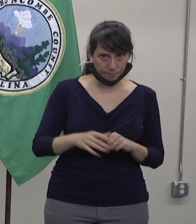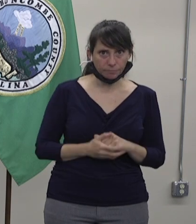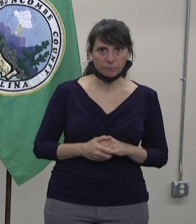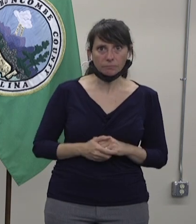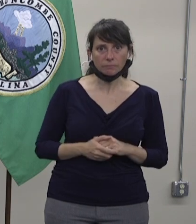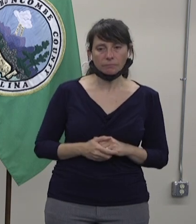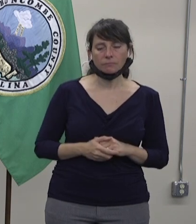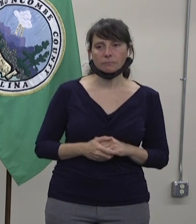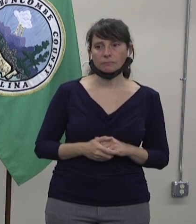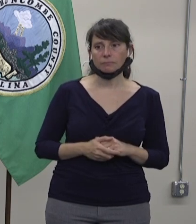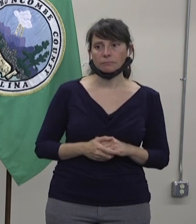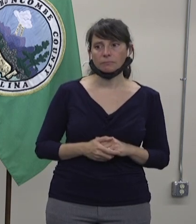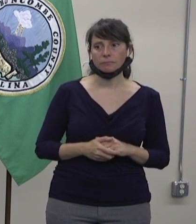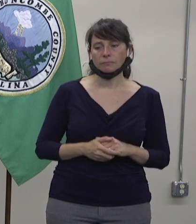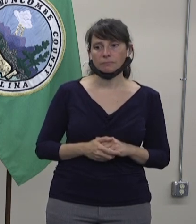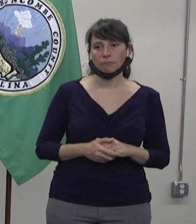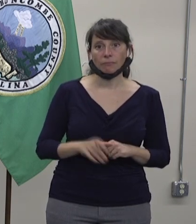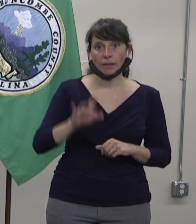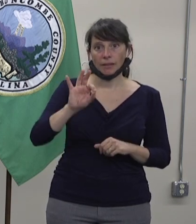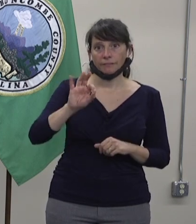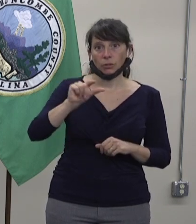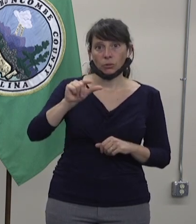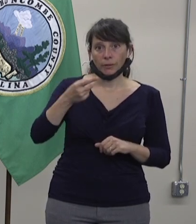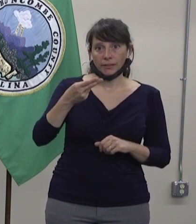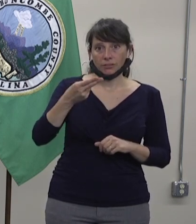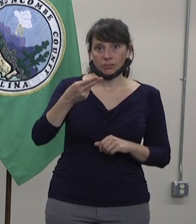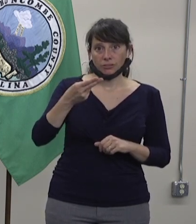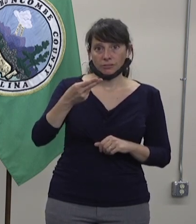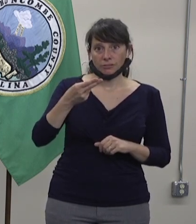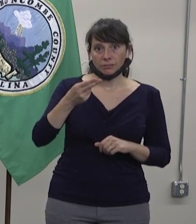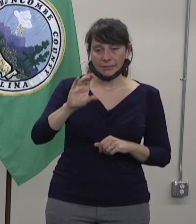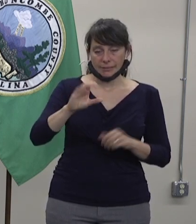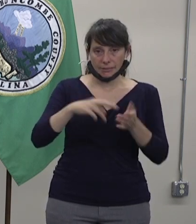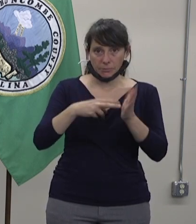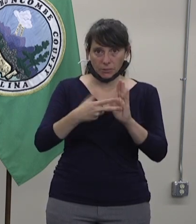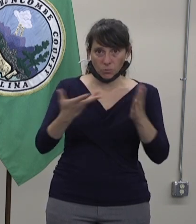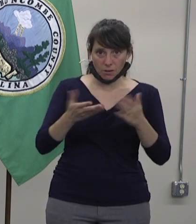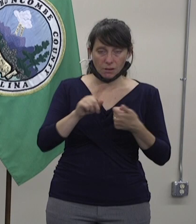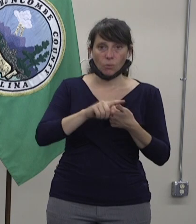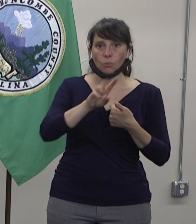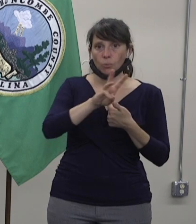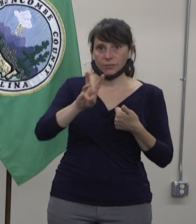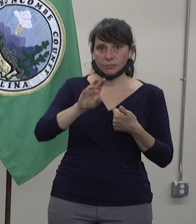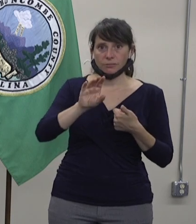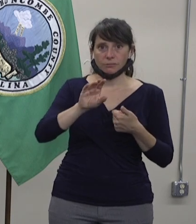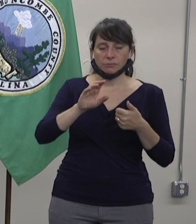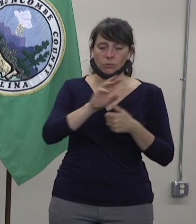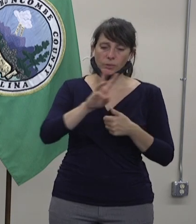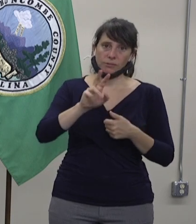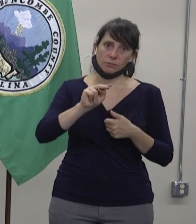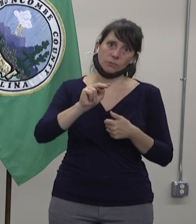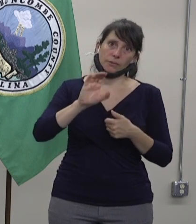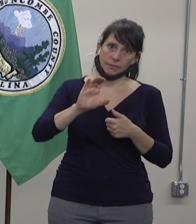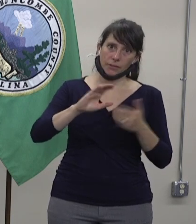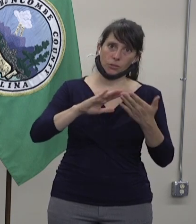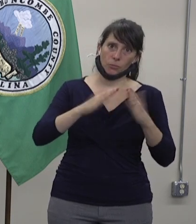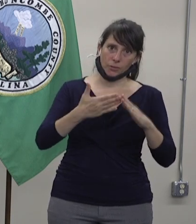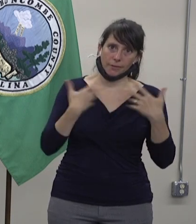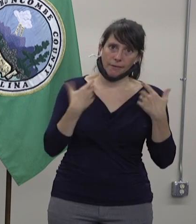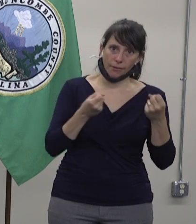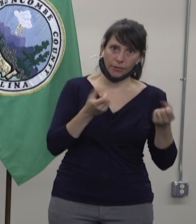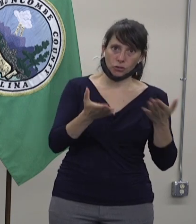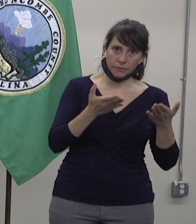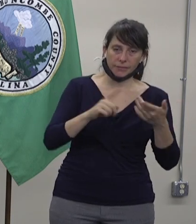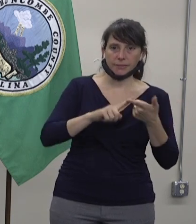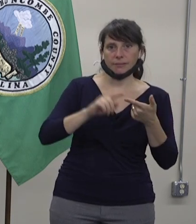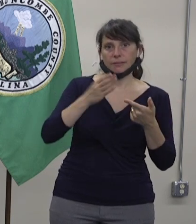These would include Western North Carolina Community Health Services, Blue Ridge Health, Appalachian Mountain